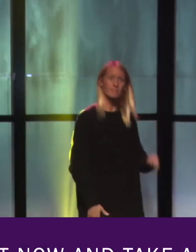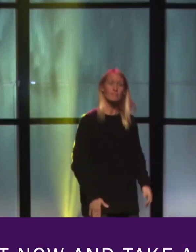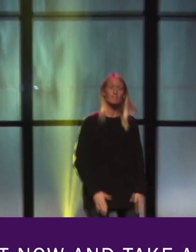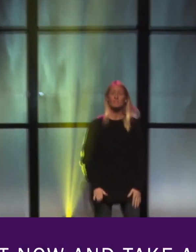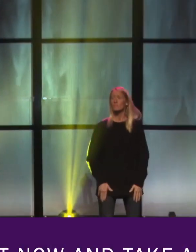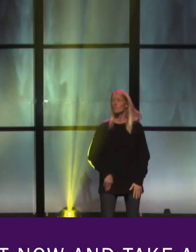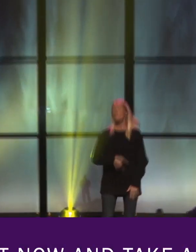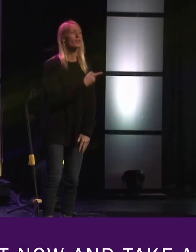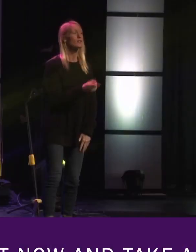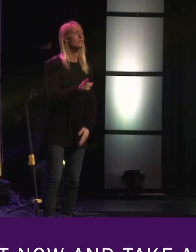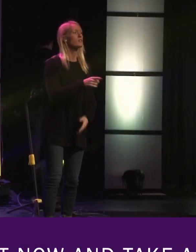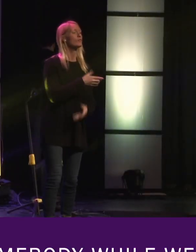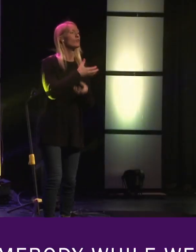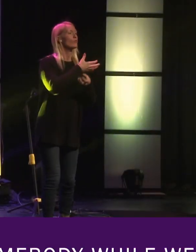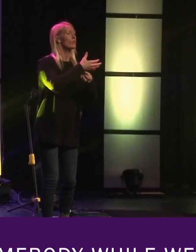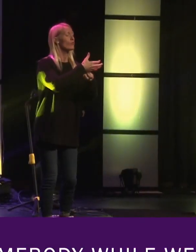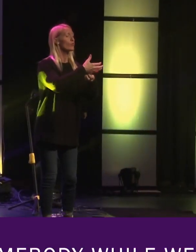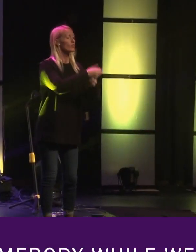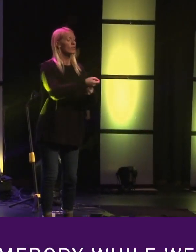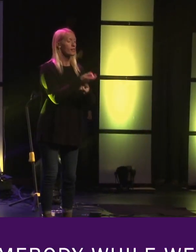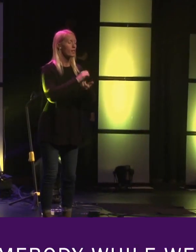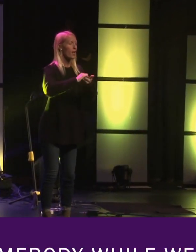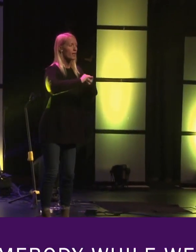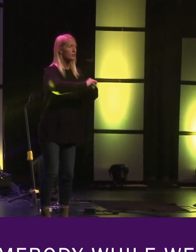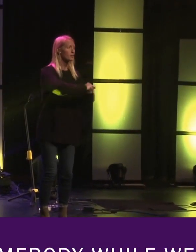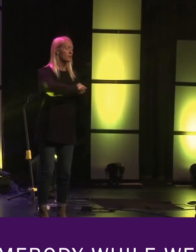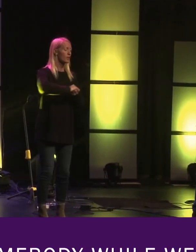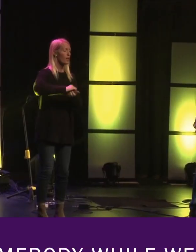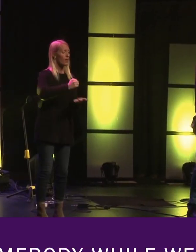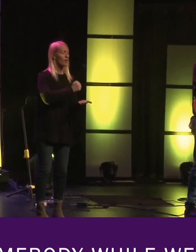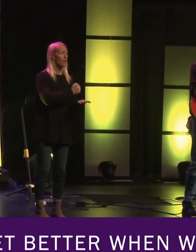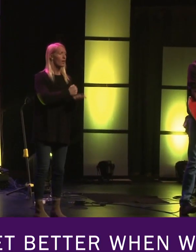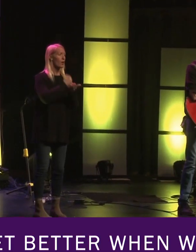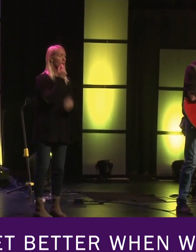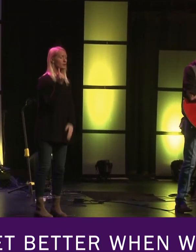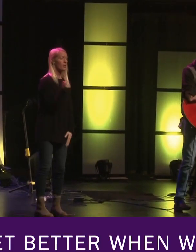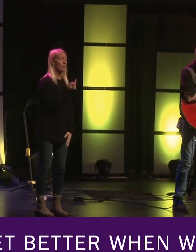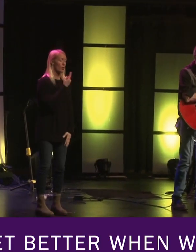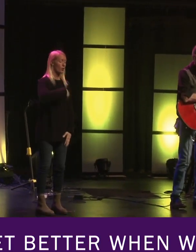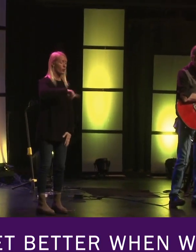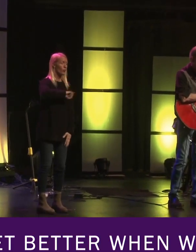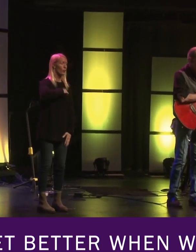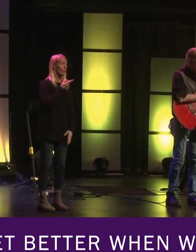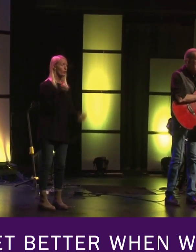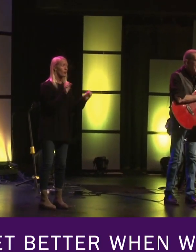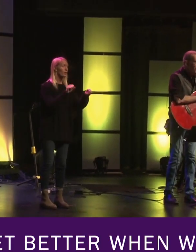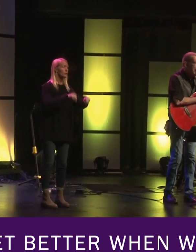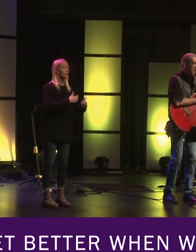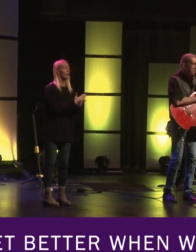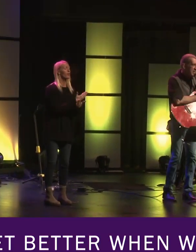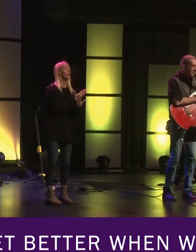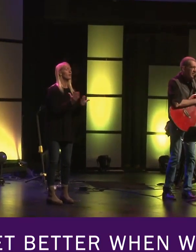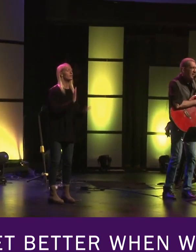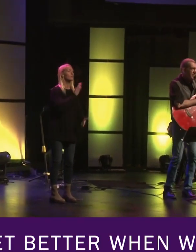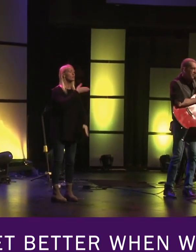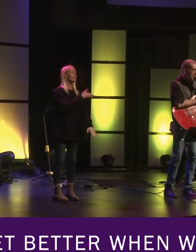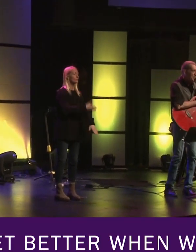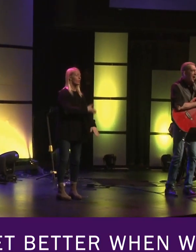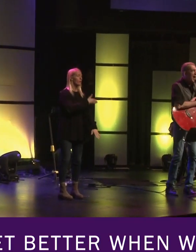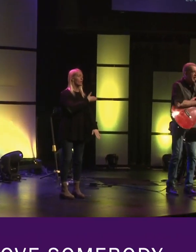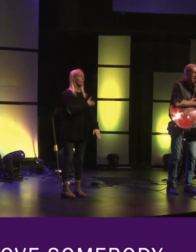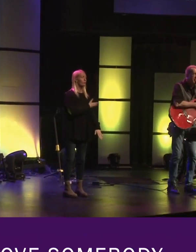Reach out now, take a hand, help somebody while we can. Things will get better when we learn to